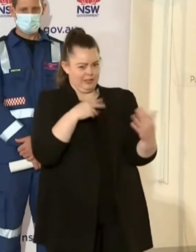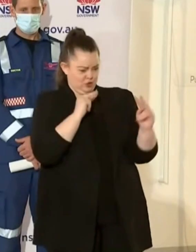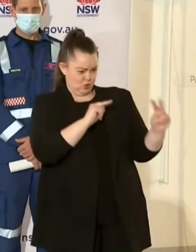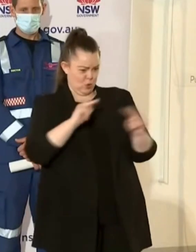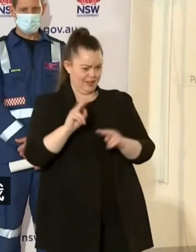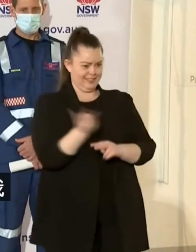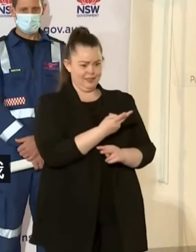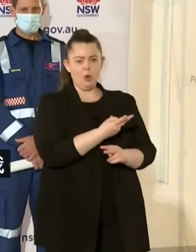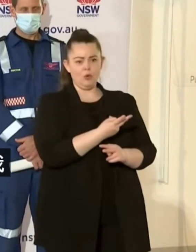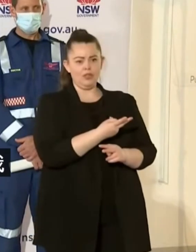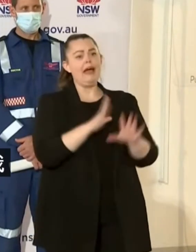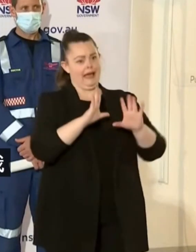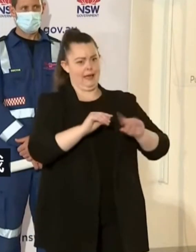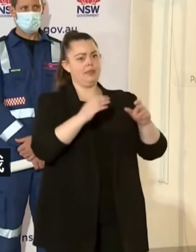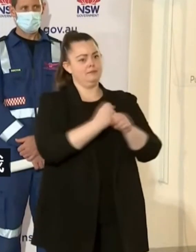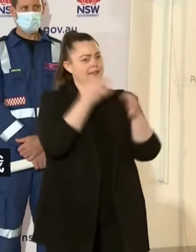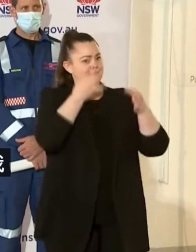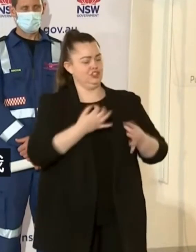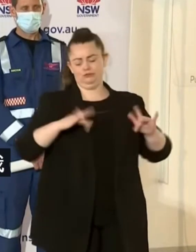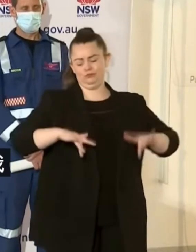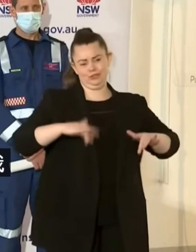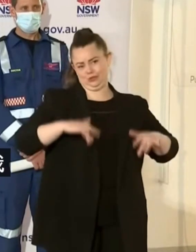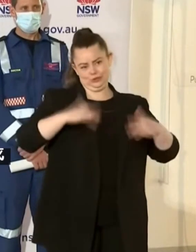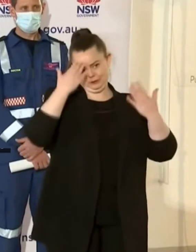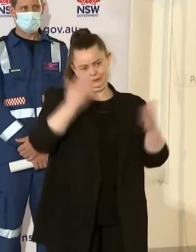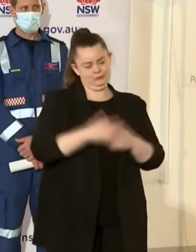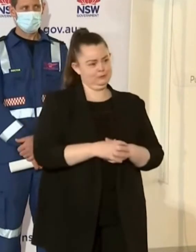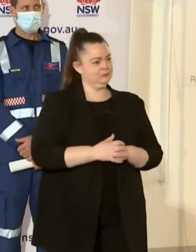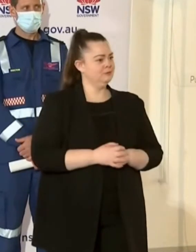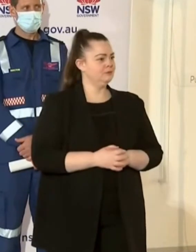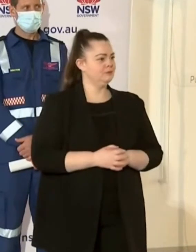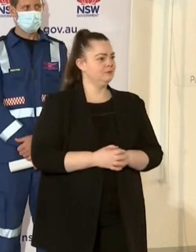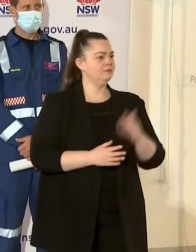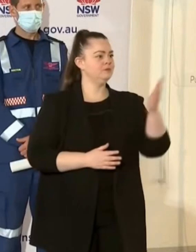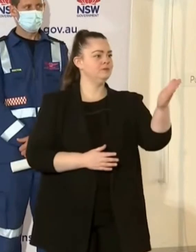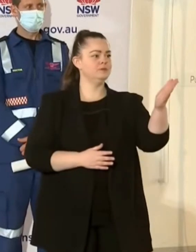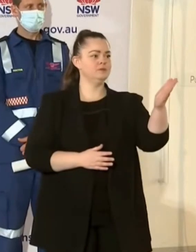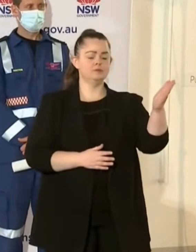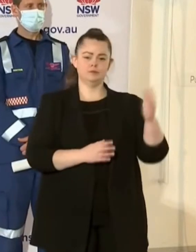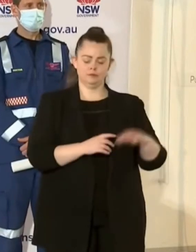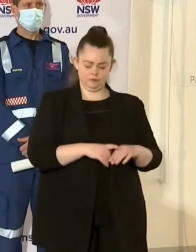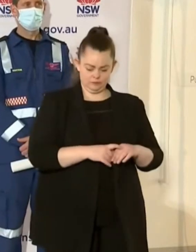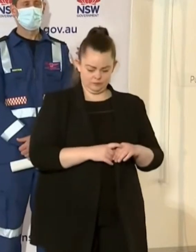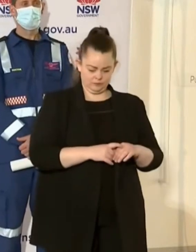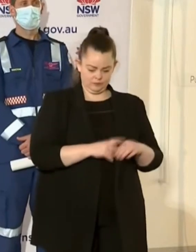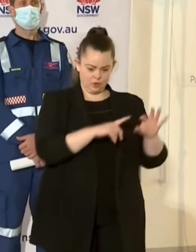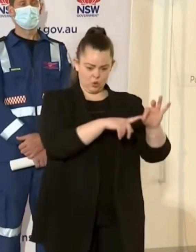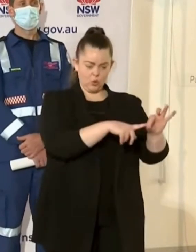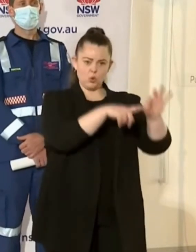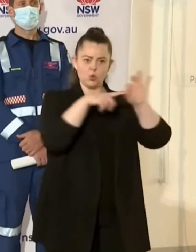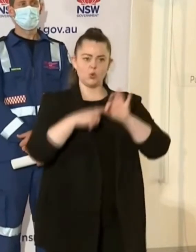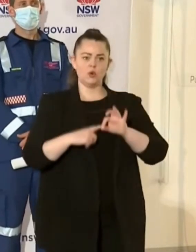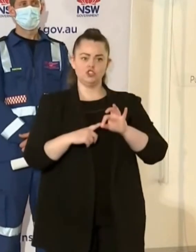those vaccination rates up. On the issue of sport, Minister, is the government or health department any closer to an agreement with